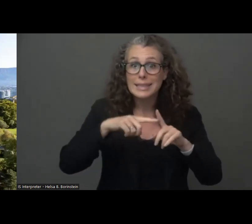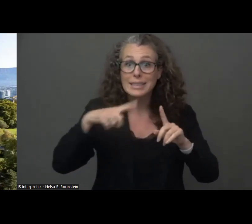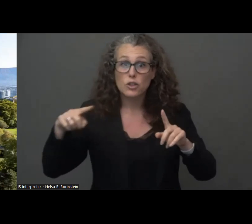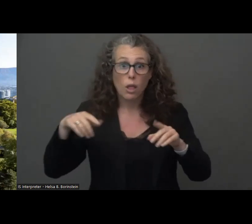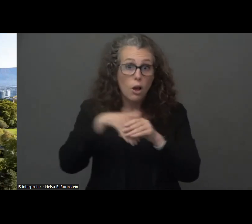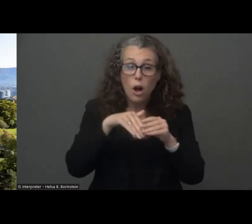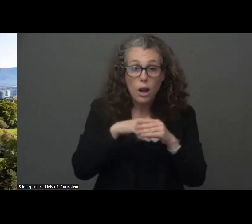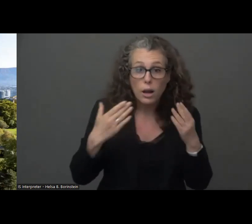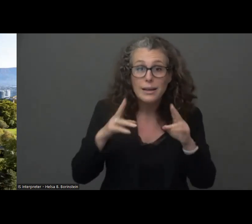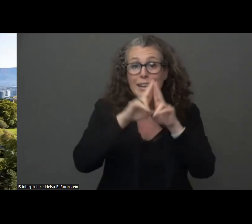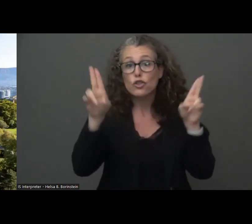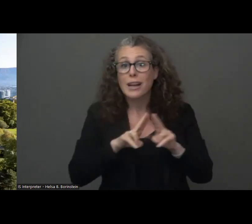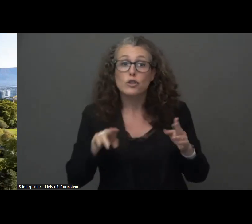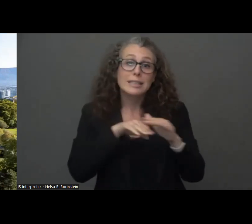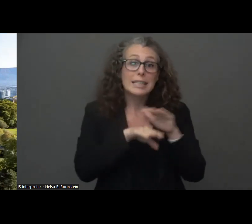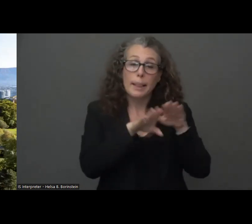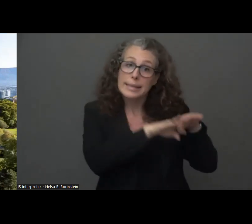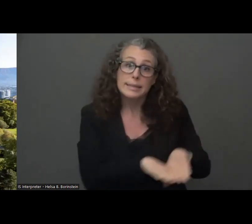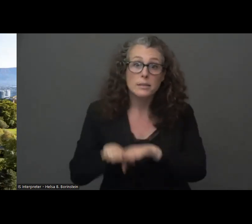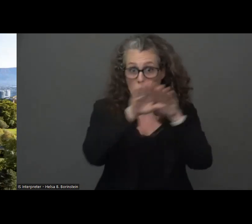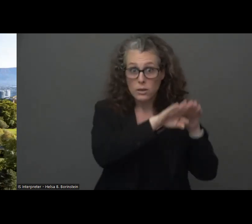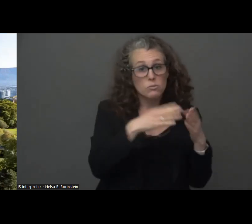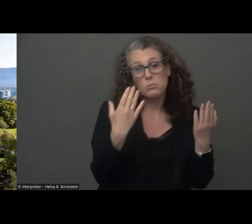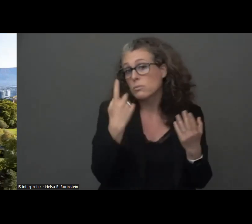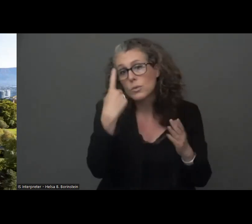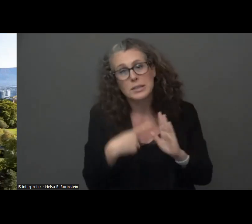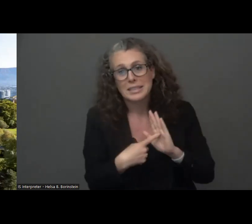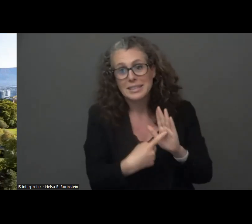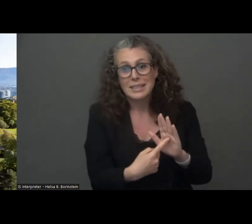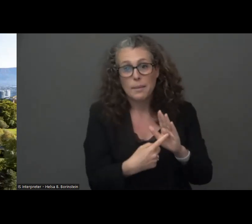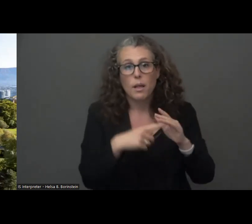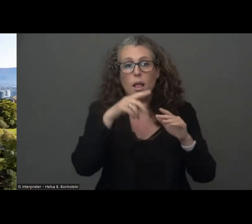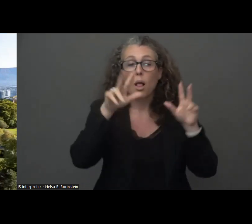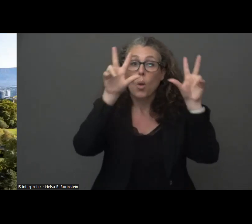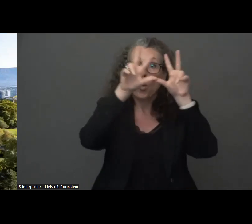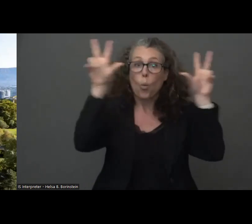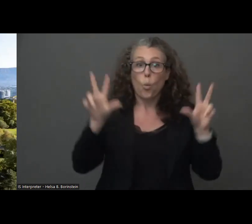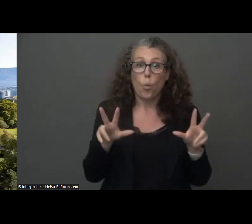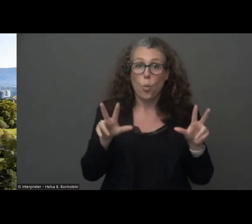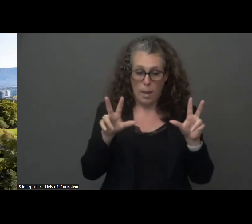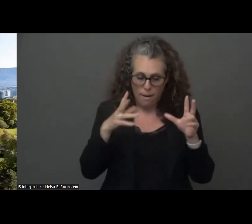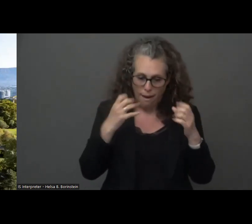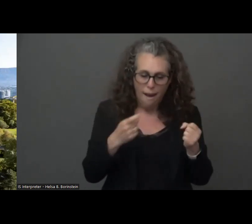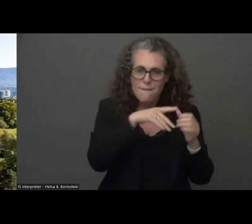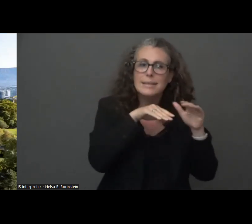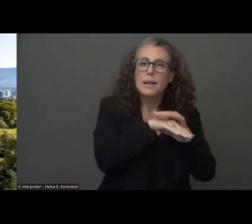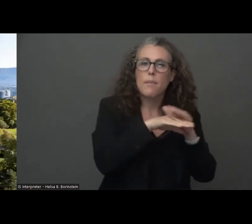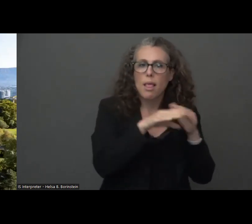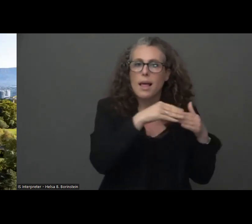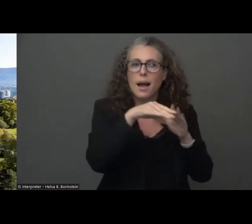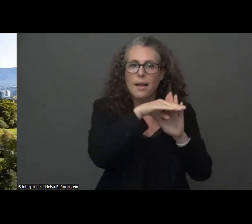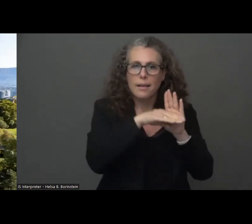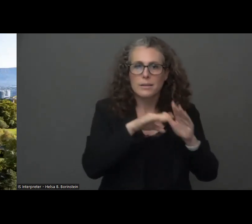international accessibility standards, for example, a minimum of web content accessibility guidelines, or